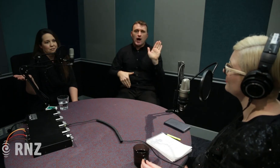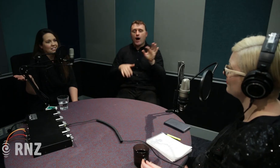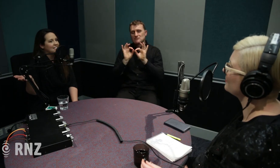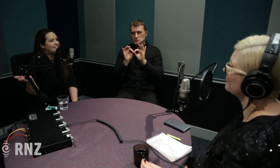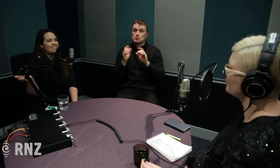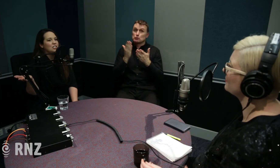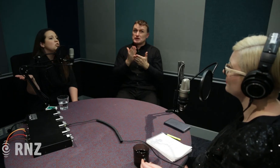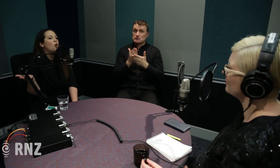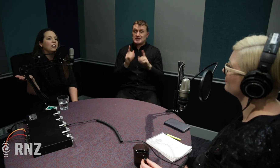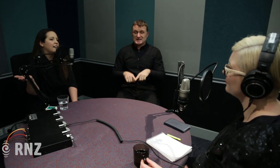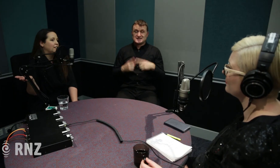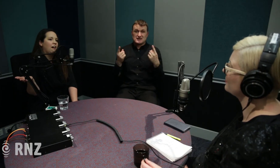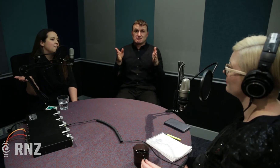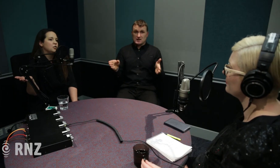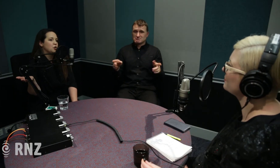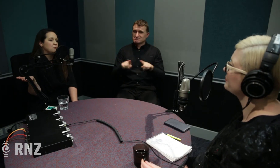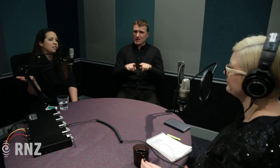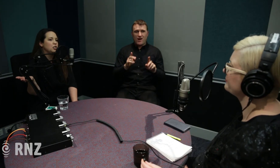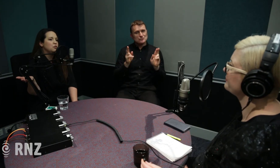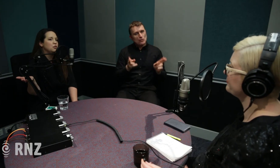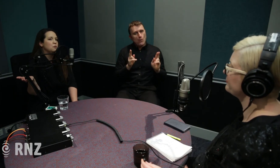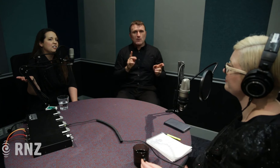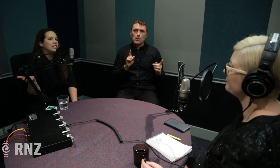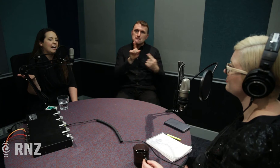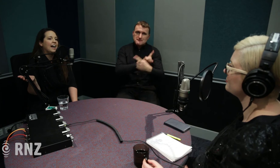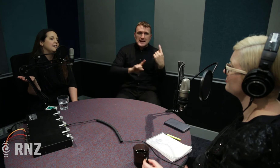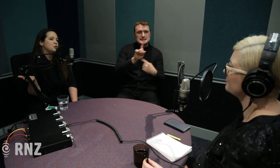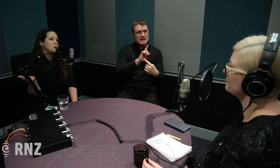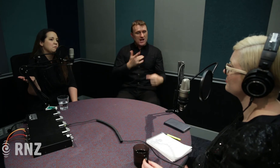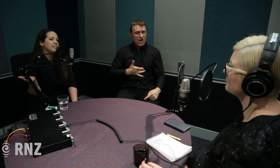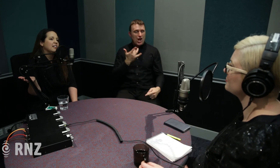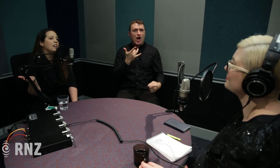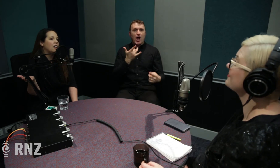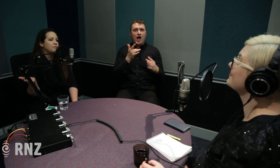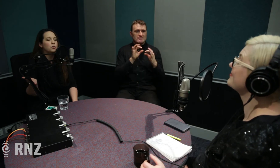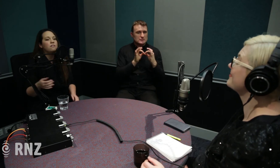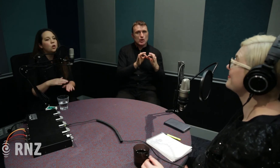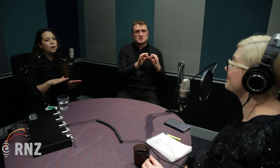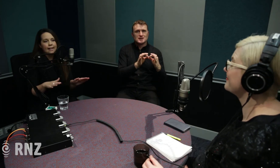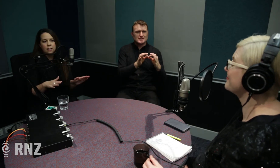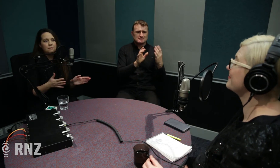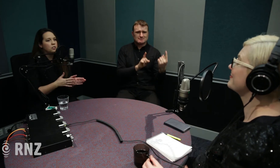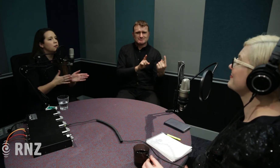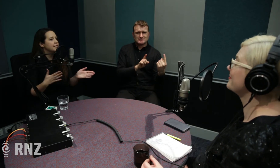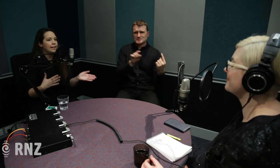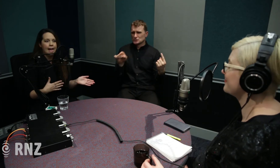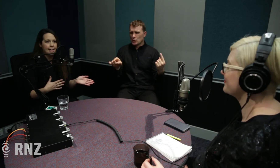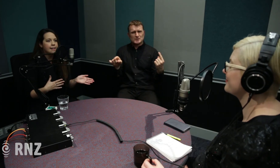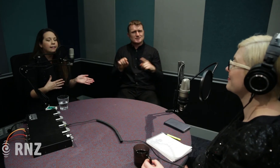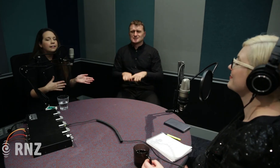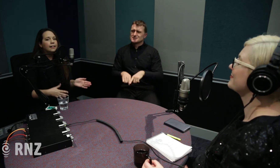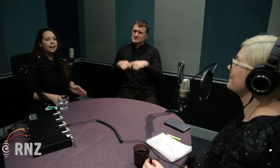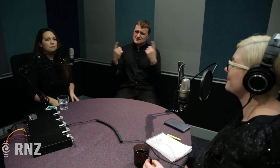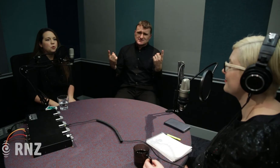very different. It's not like live interpreting. You actually can't interpret live, so you have no lag time. There's no